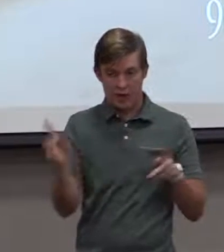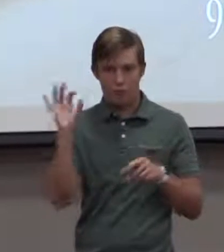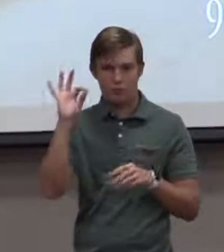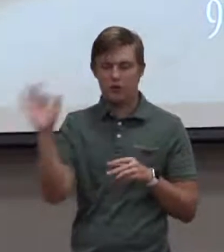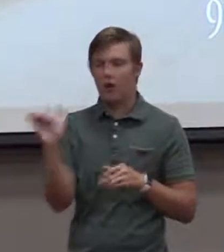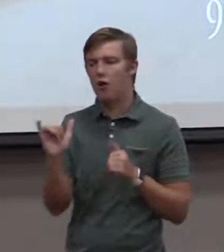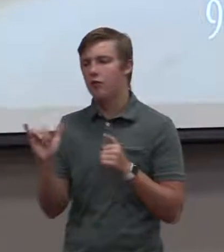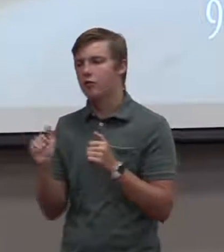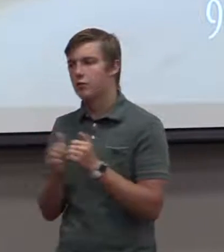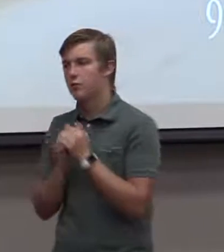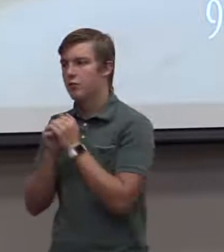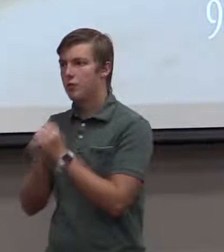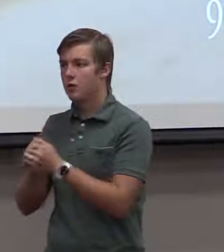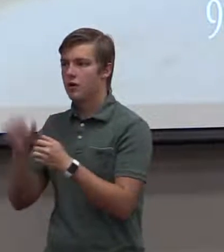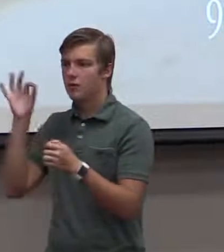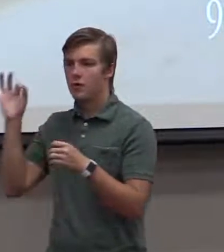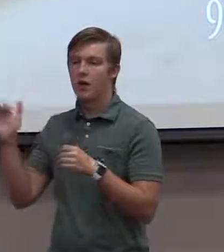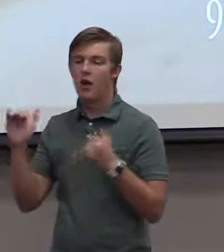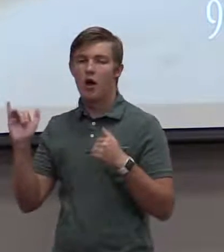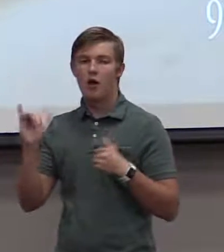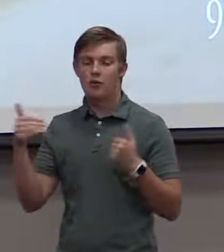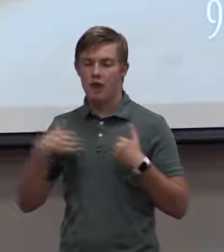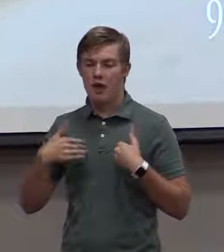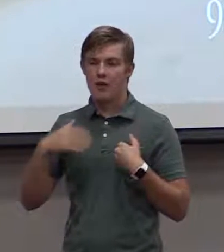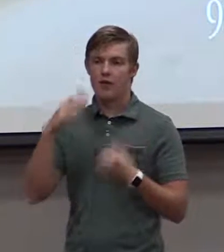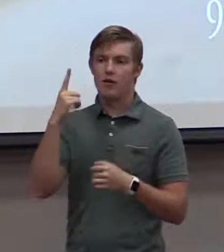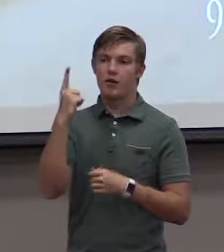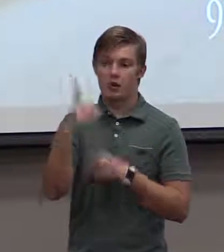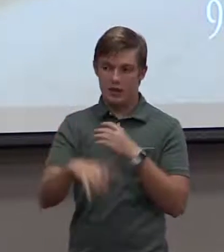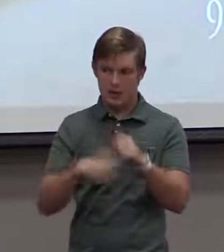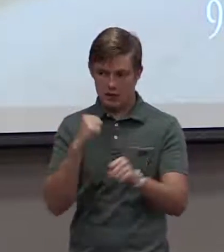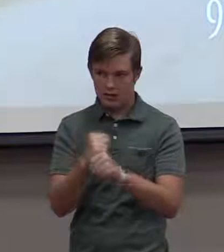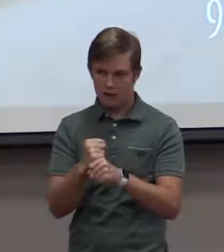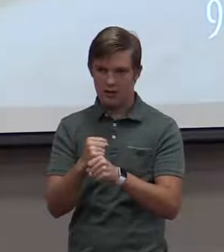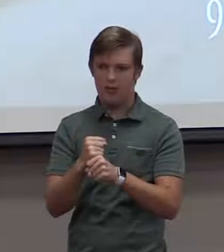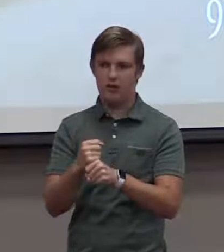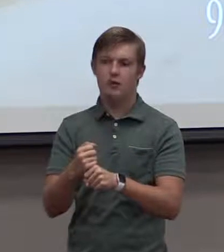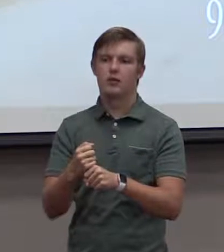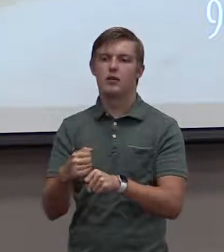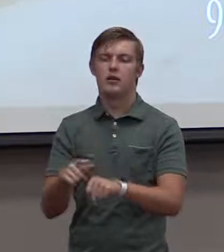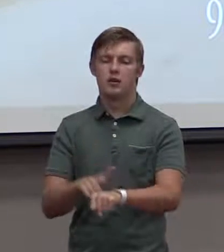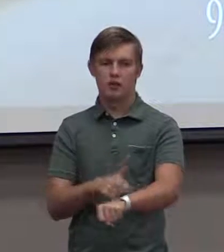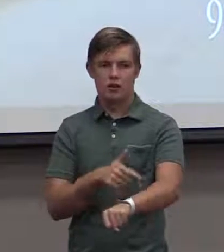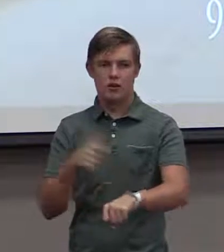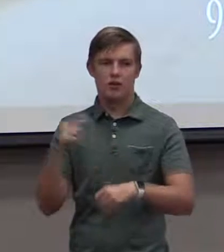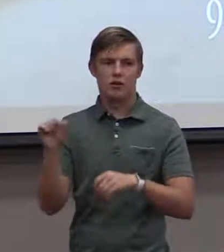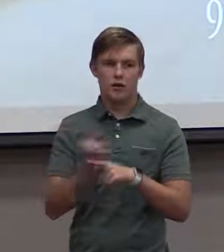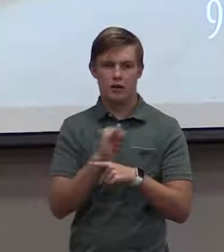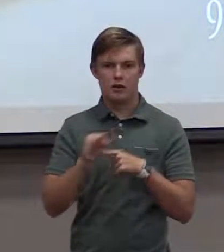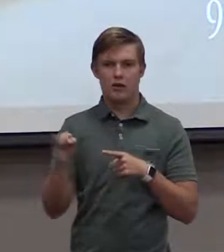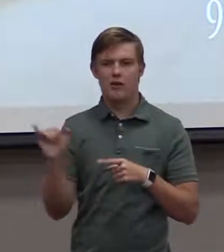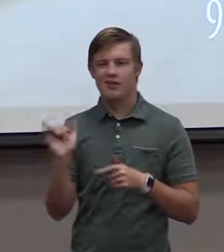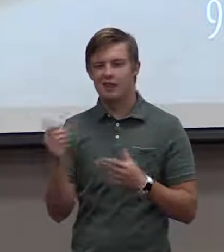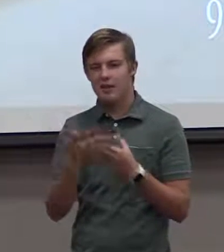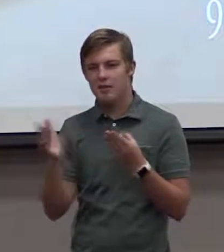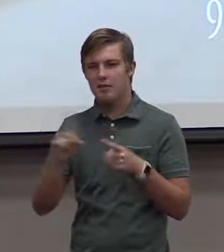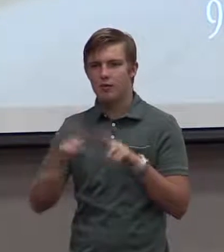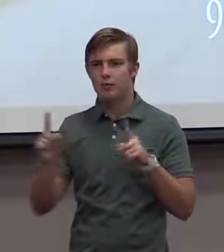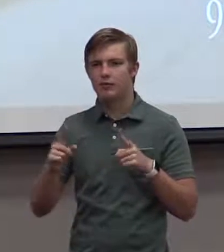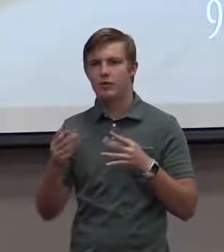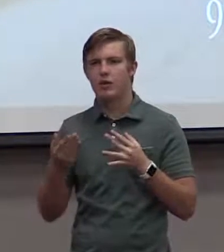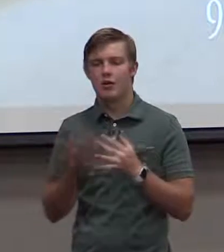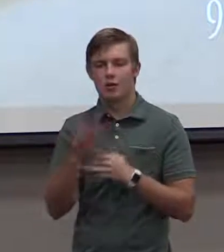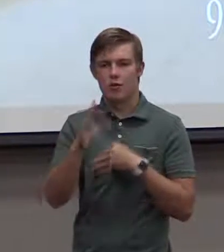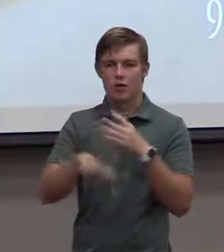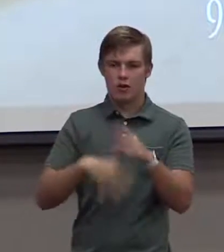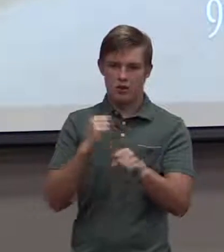We also have a year-long internship, which is kind of the same format, but it's over a year. And